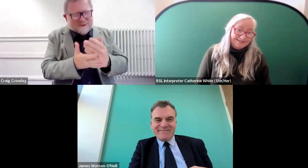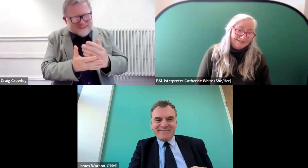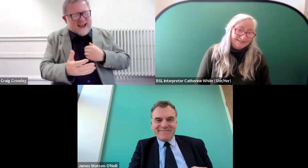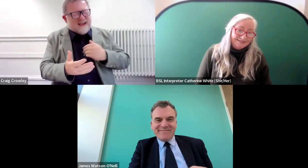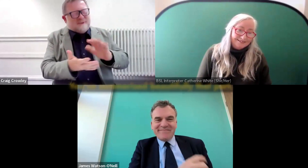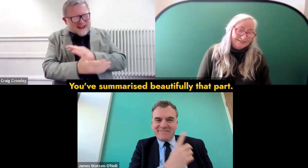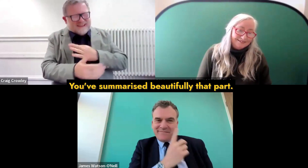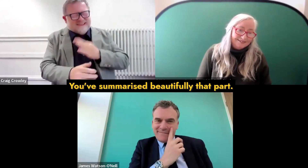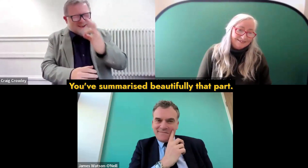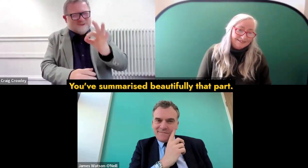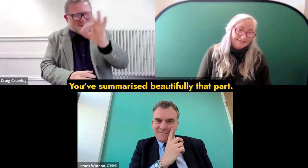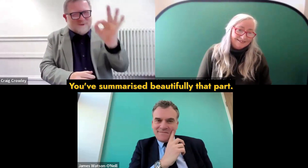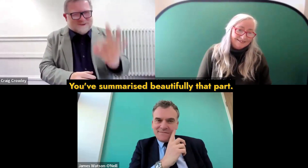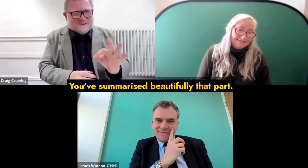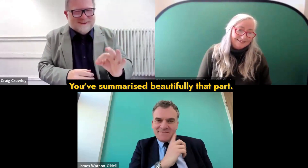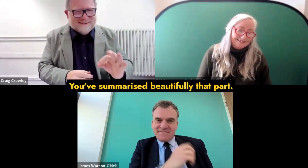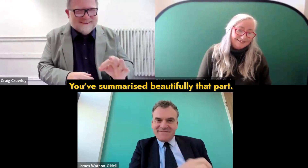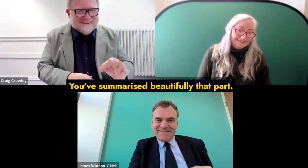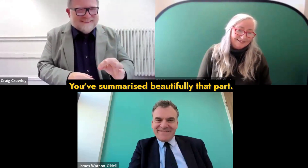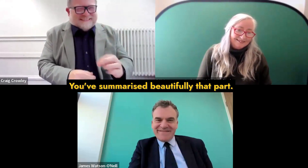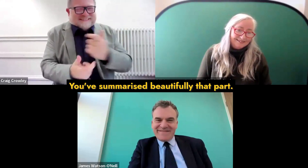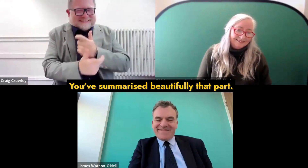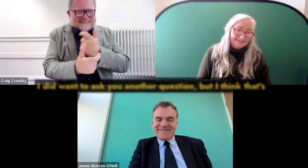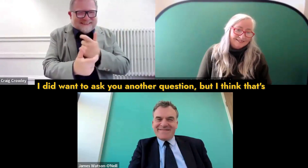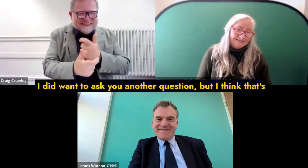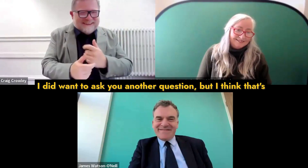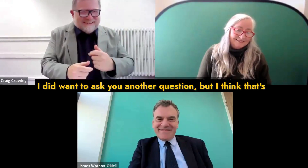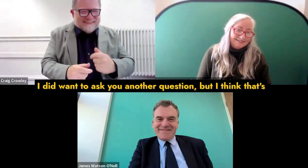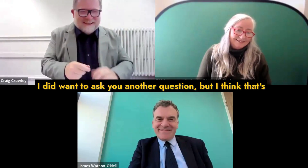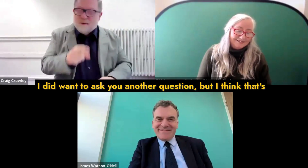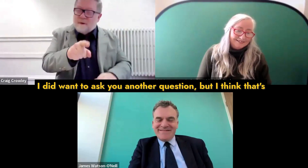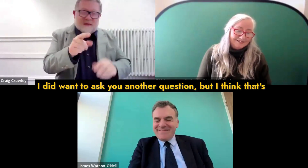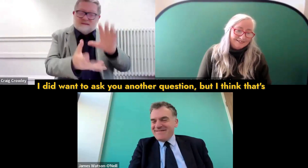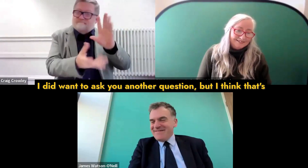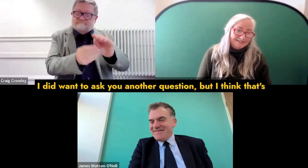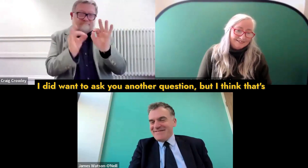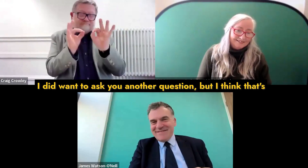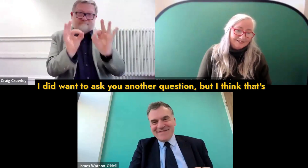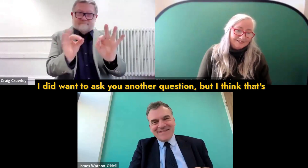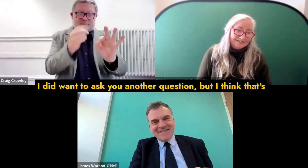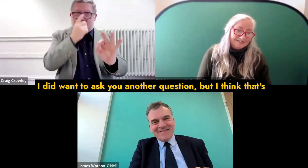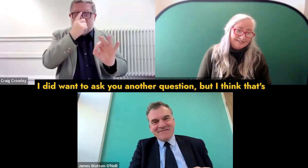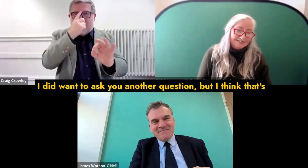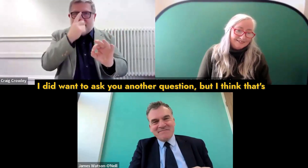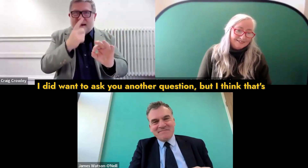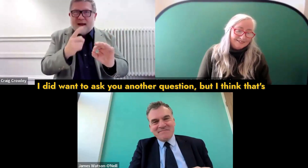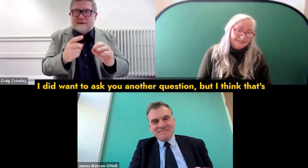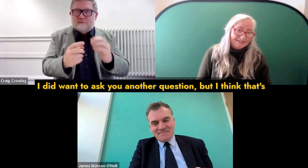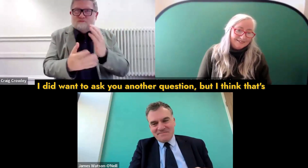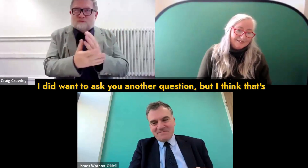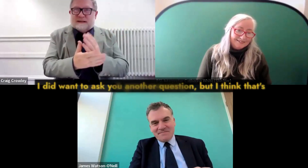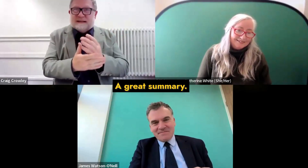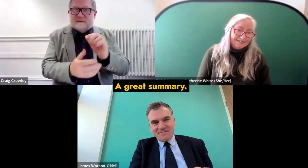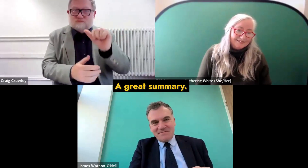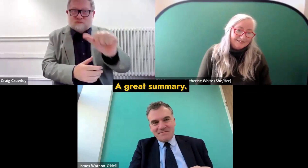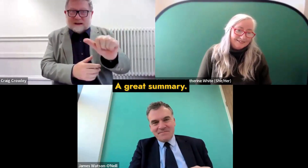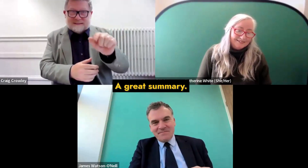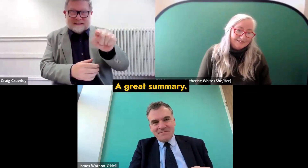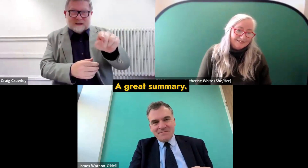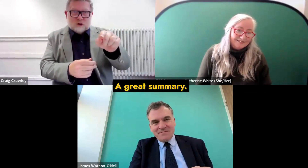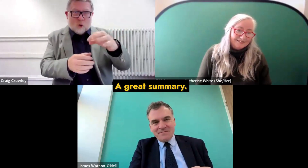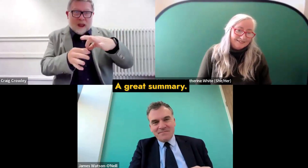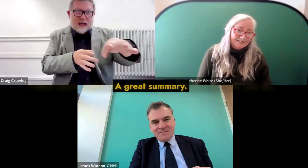Uh, you've summarised beautifully that part. I did want to ask you another question, but I think that's a